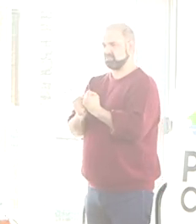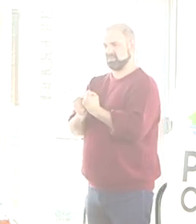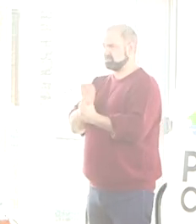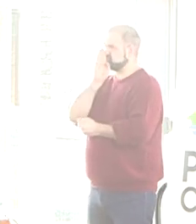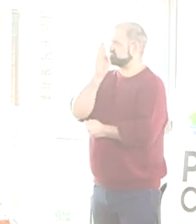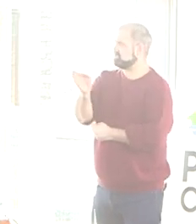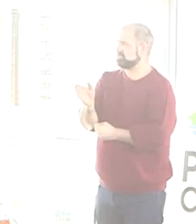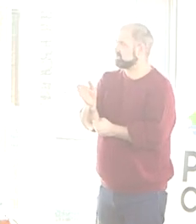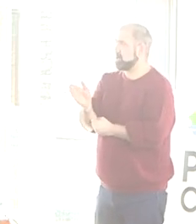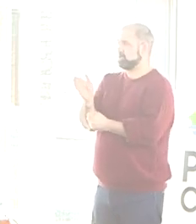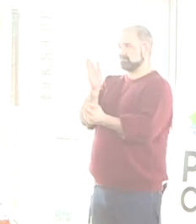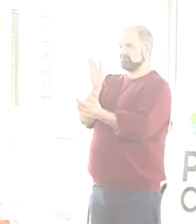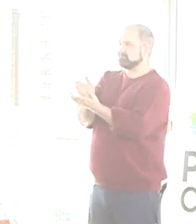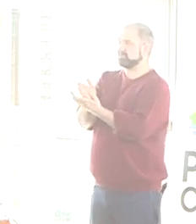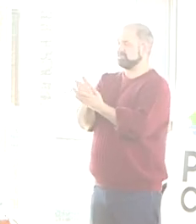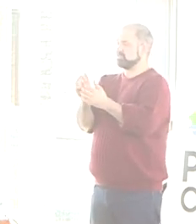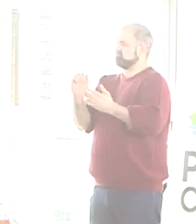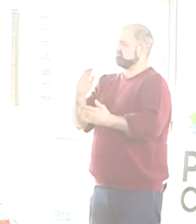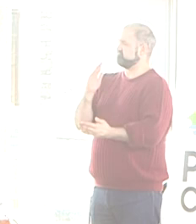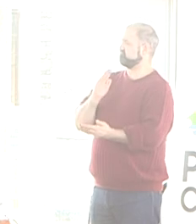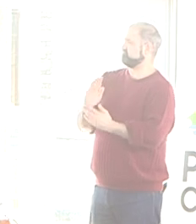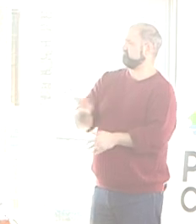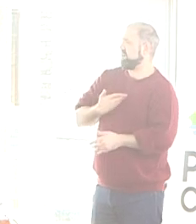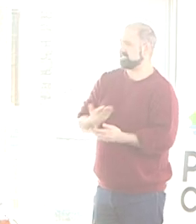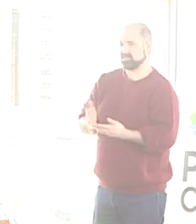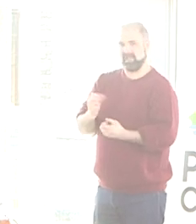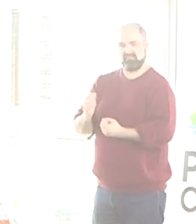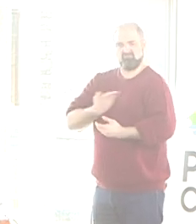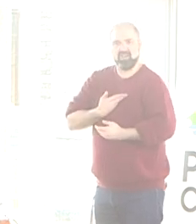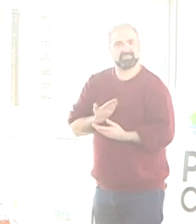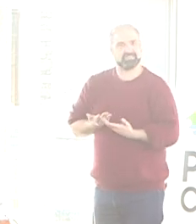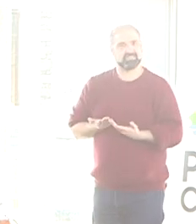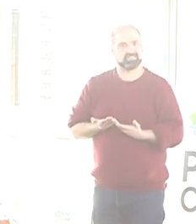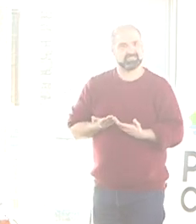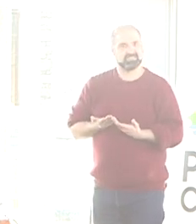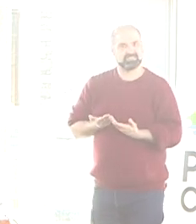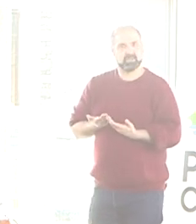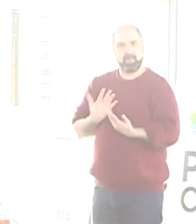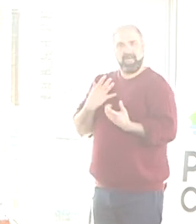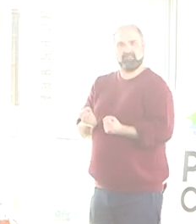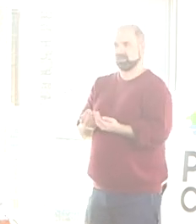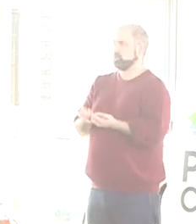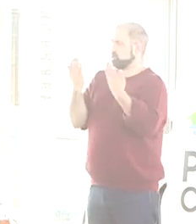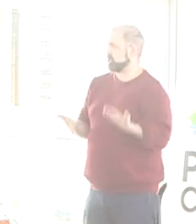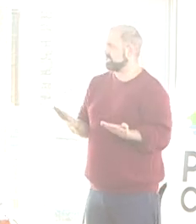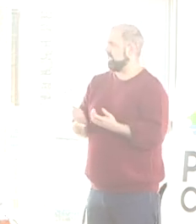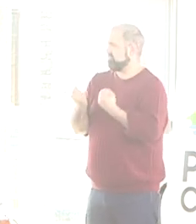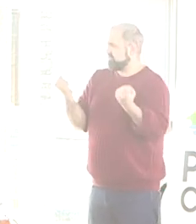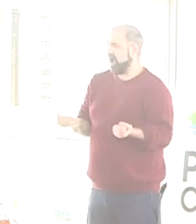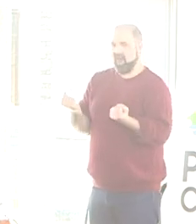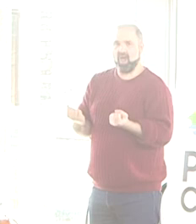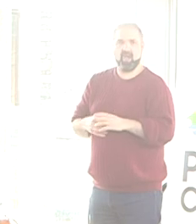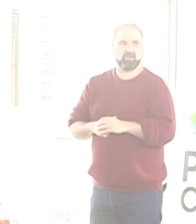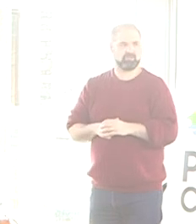perhaps slipped away, but perhaps that's right as well. You know, we've got the right ruling. We have justice and fairness. I hate